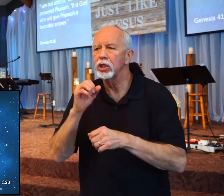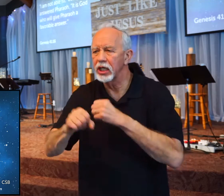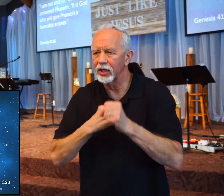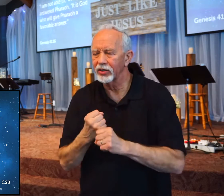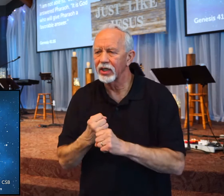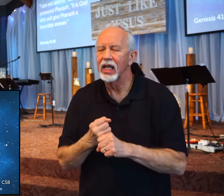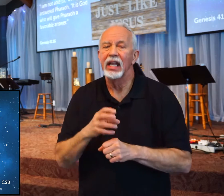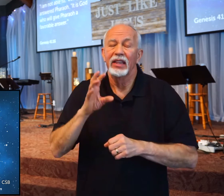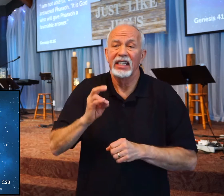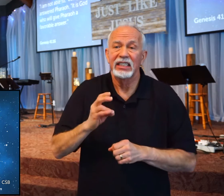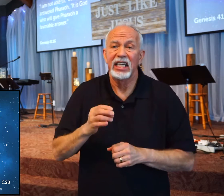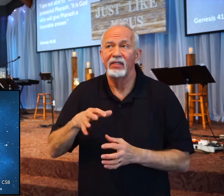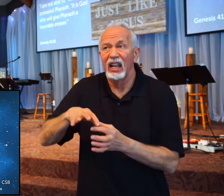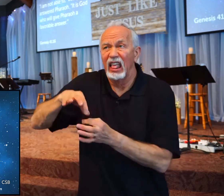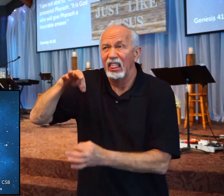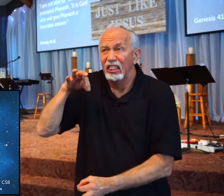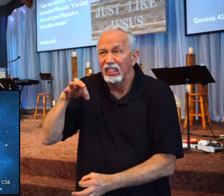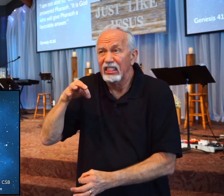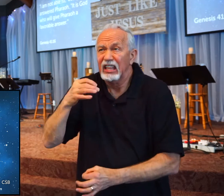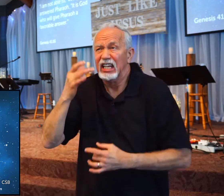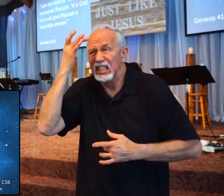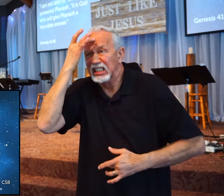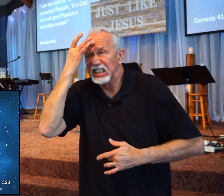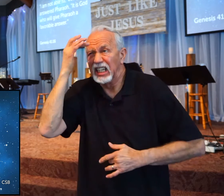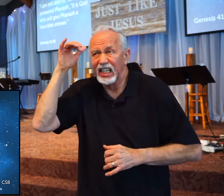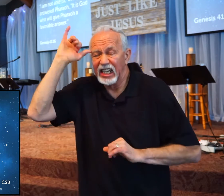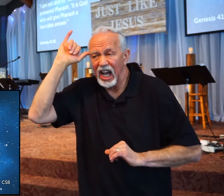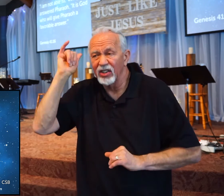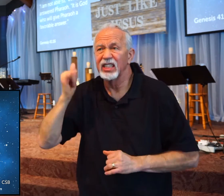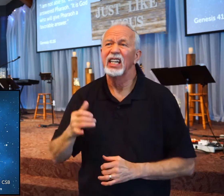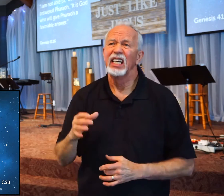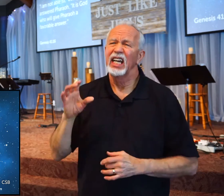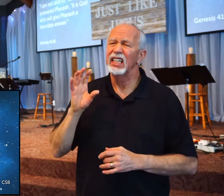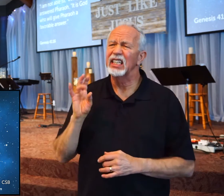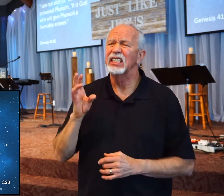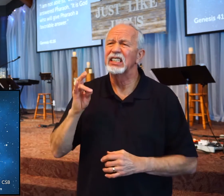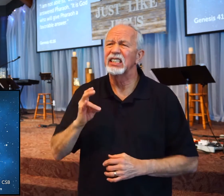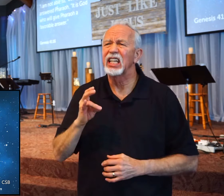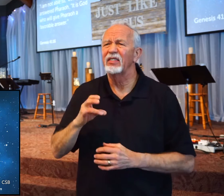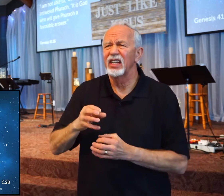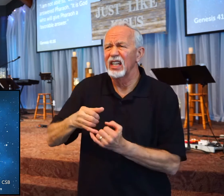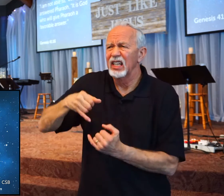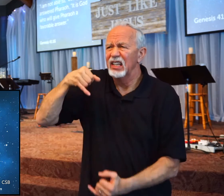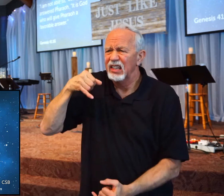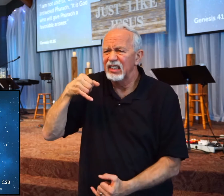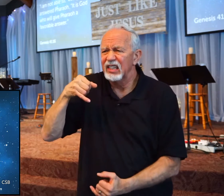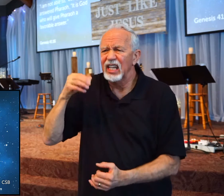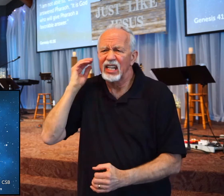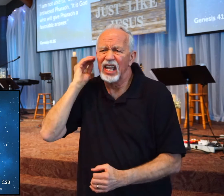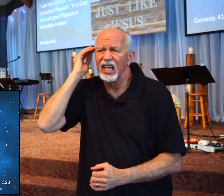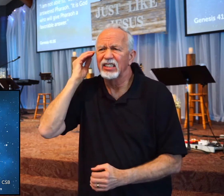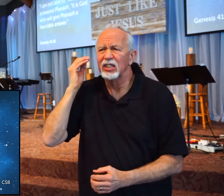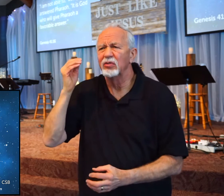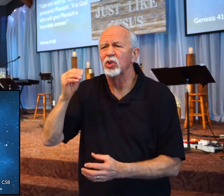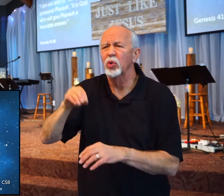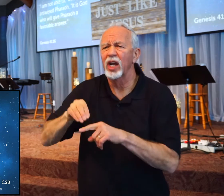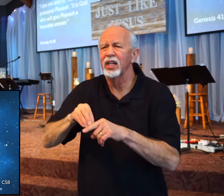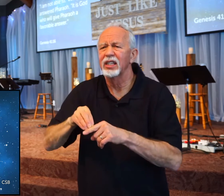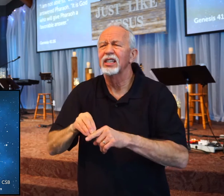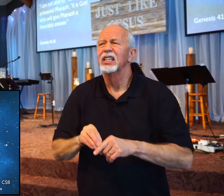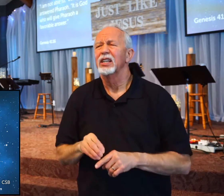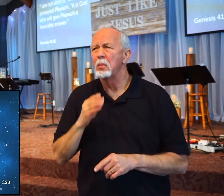the seven thin, sickly cows and the seven worthless, scorched heads of grain represent bad